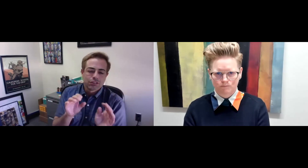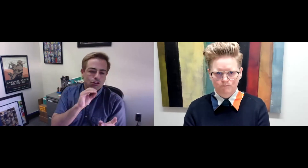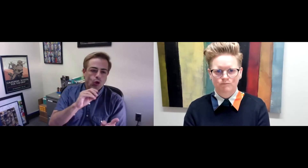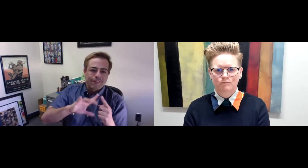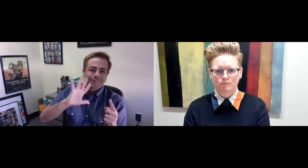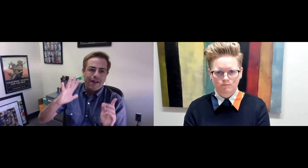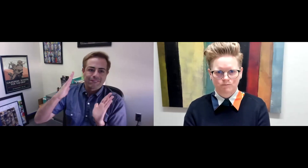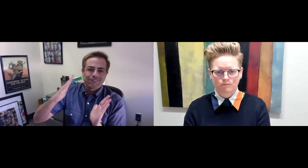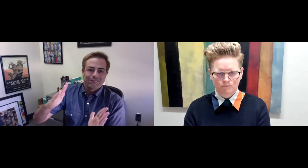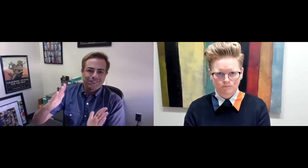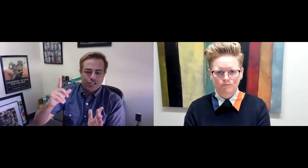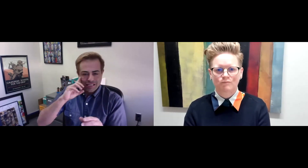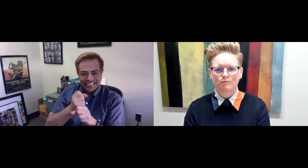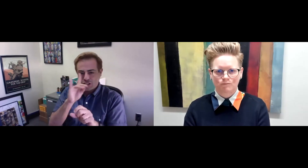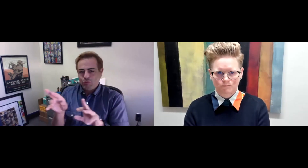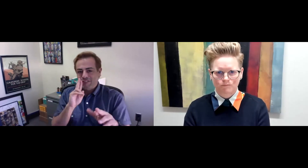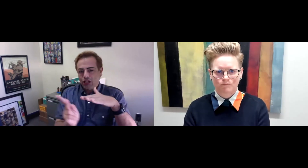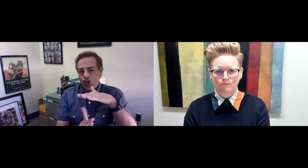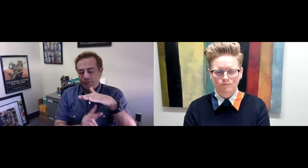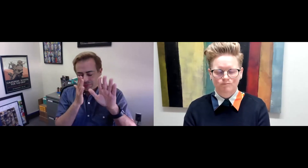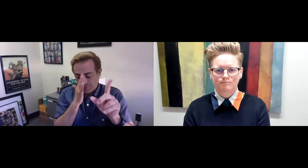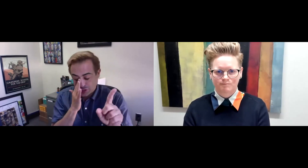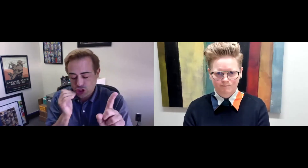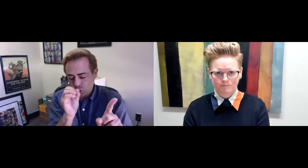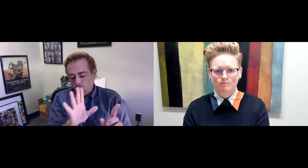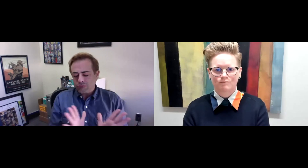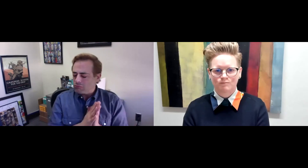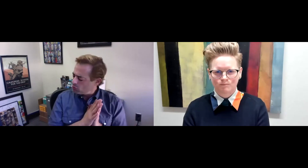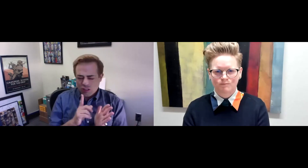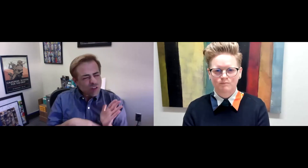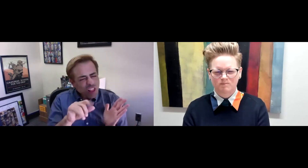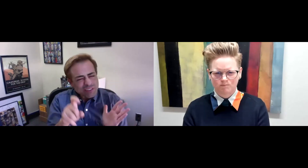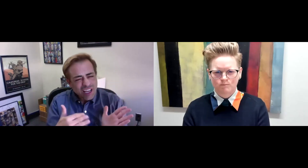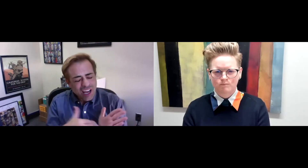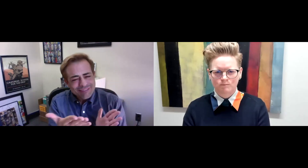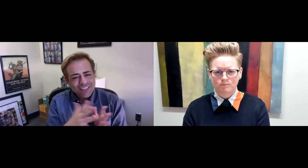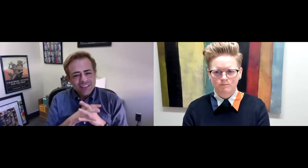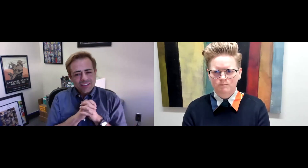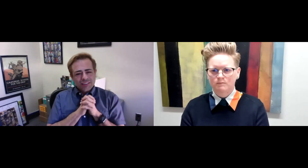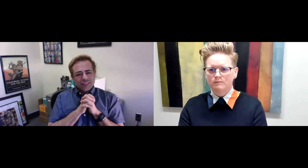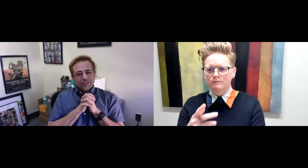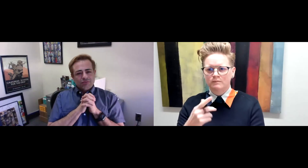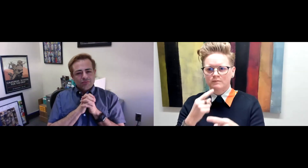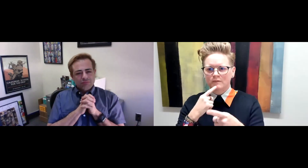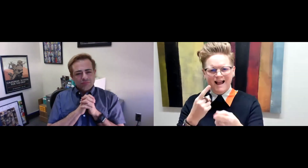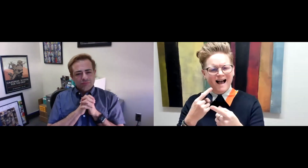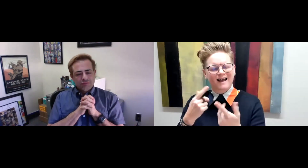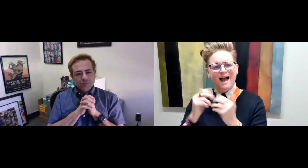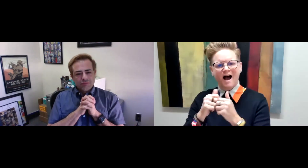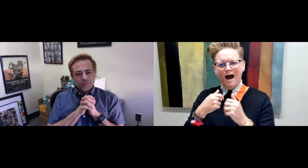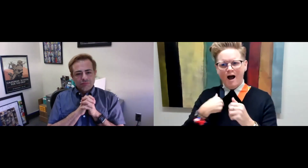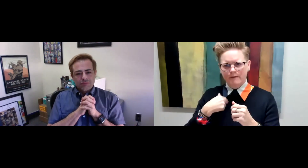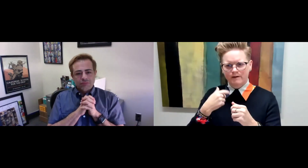family services here are great, and that's for 0 to 5, getting ready, kids ready for kindergarten. So I'm sorry, what was the question